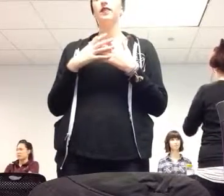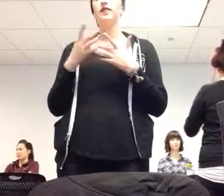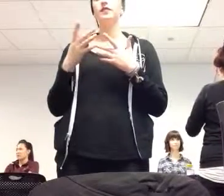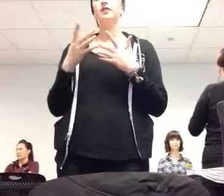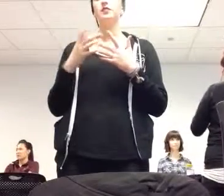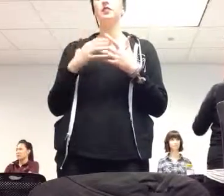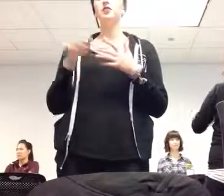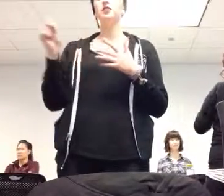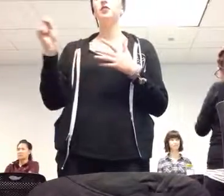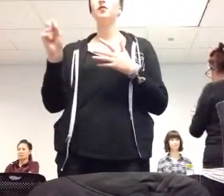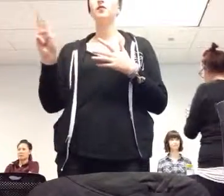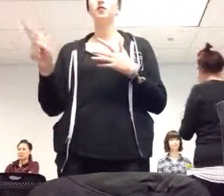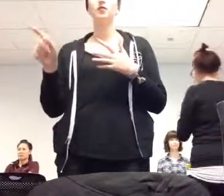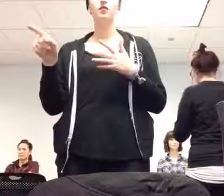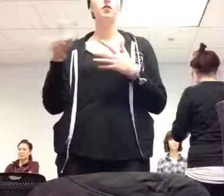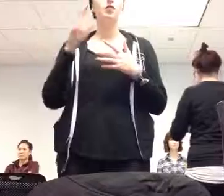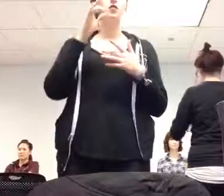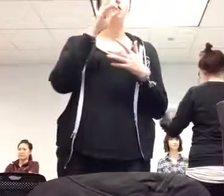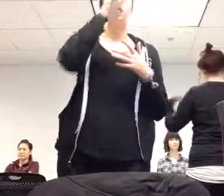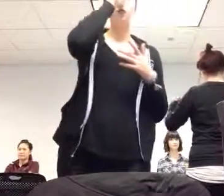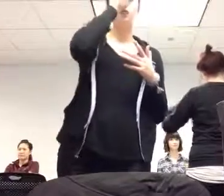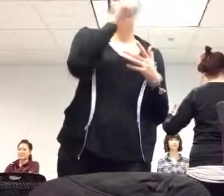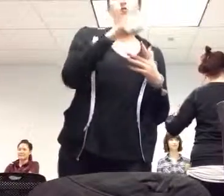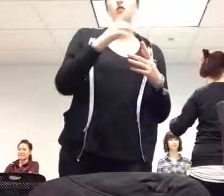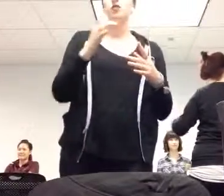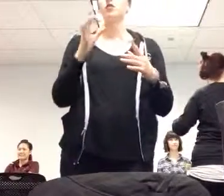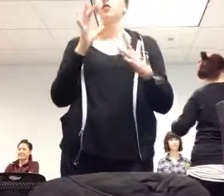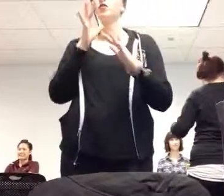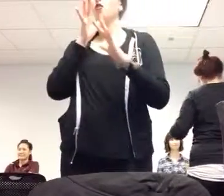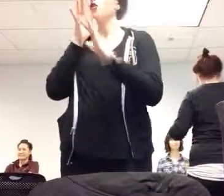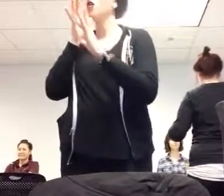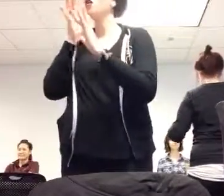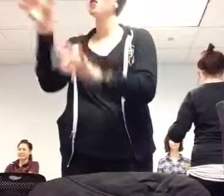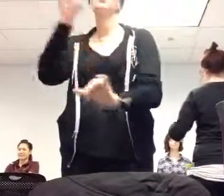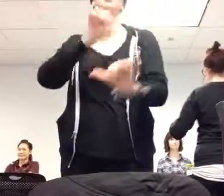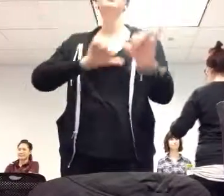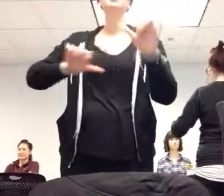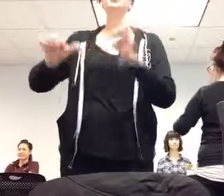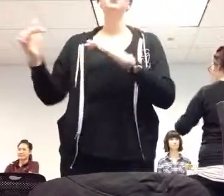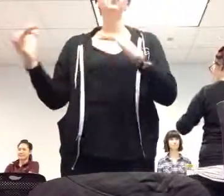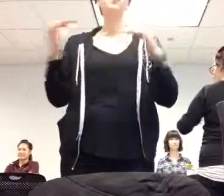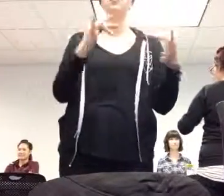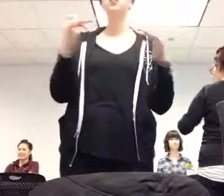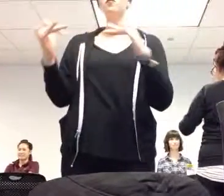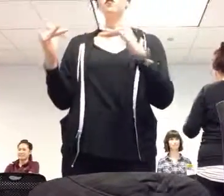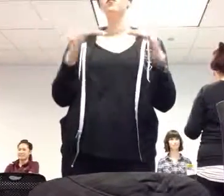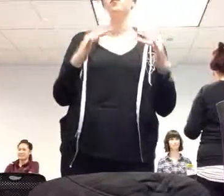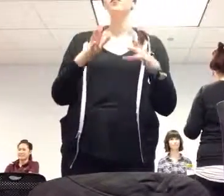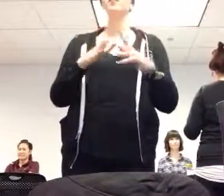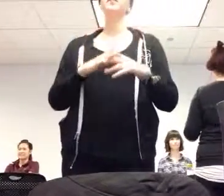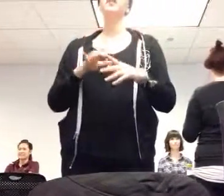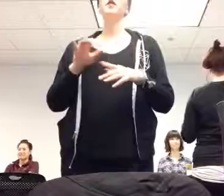other. That hatred and loathing had gone back, well, even when you saw it yesterday in Kaplan's film, The Battle on the